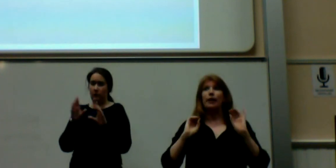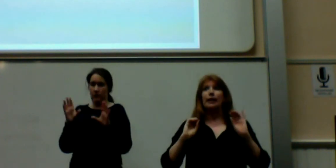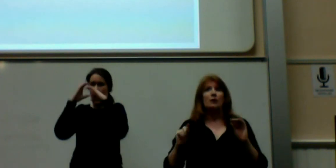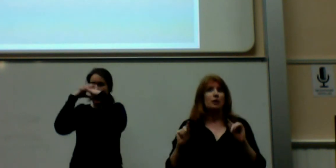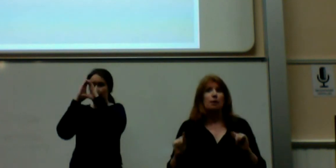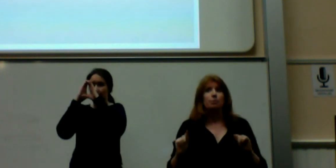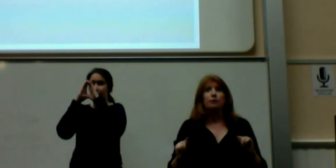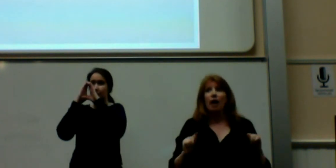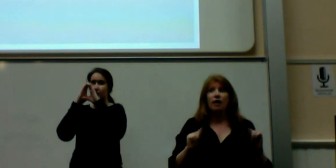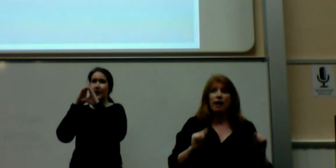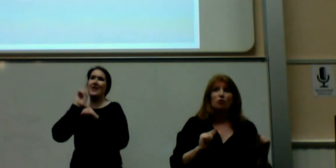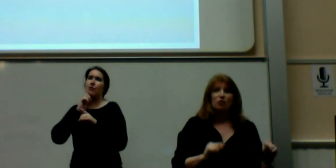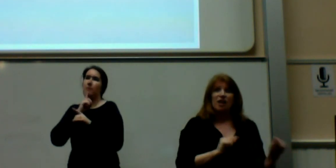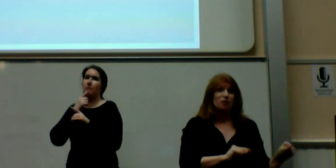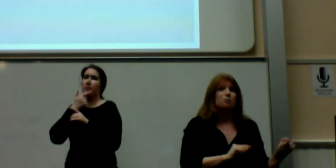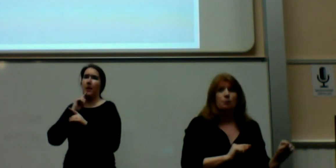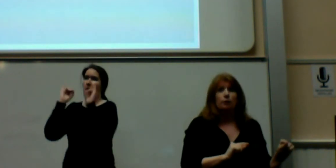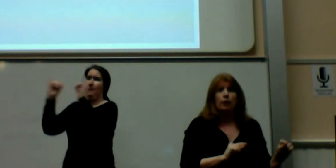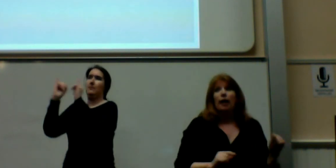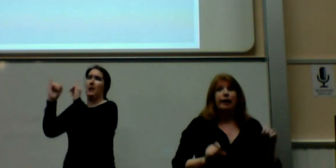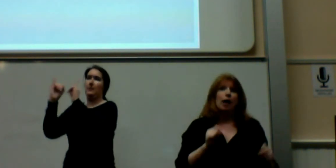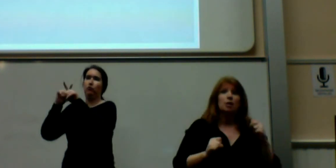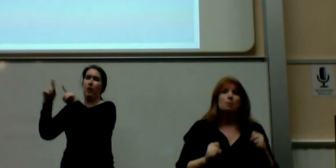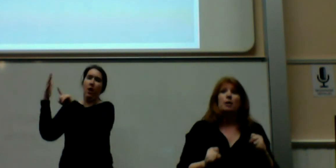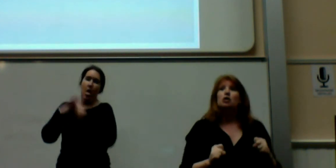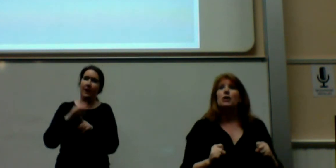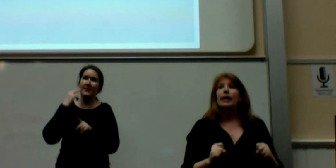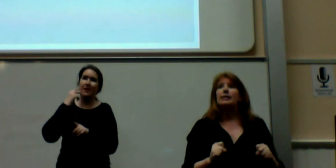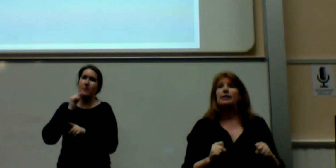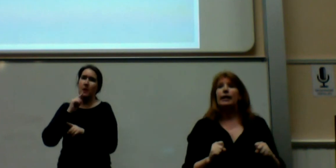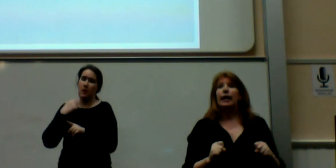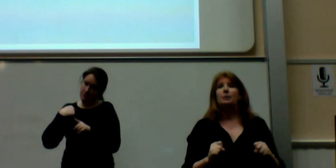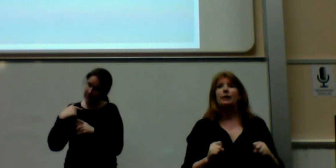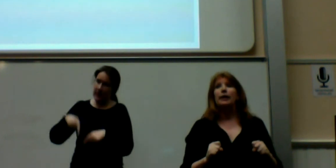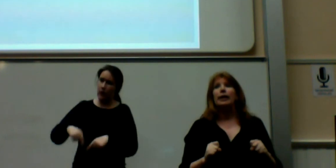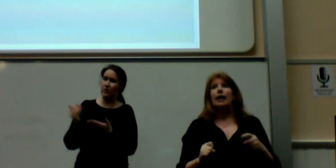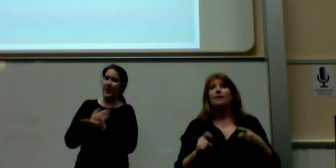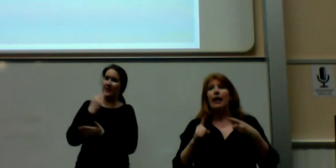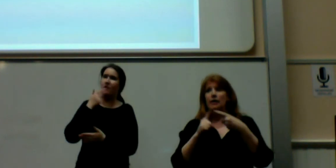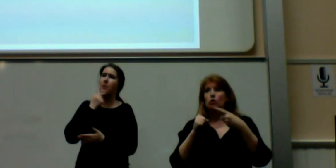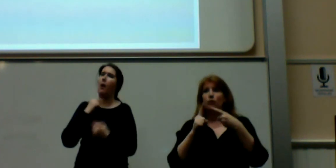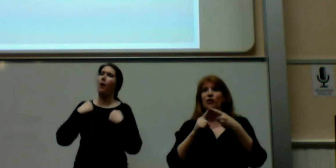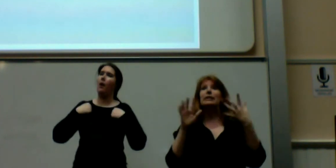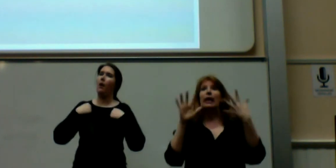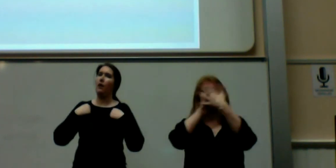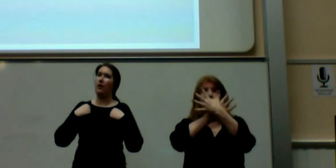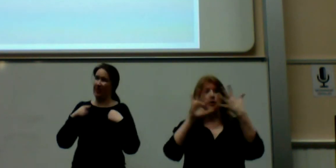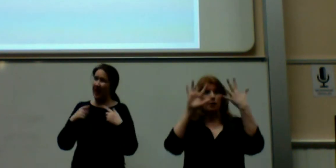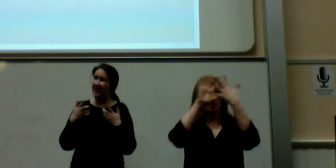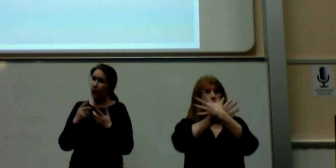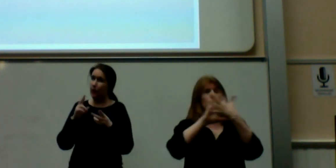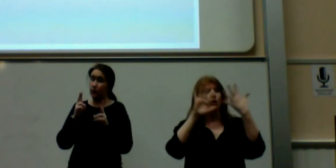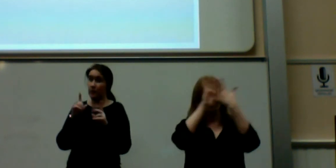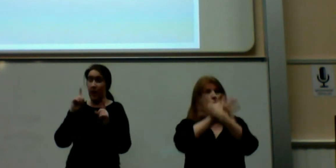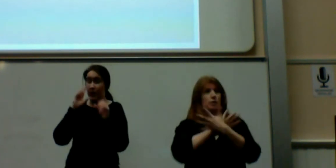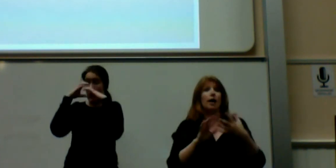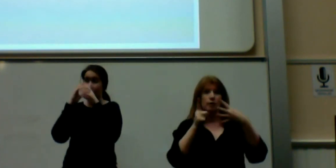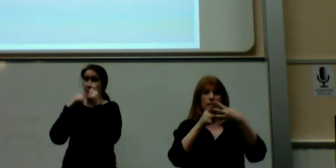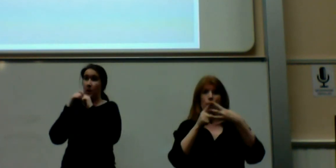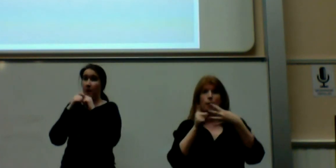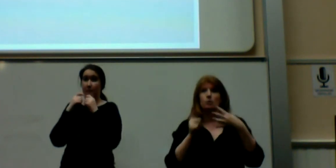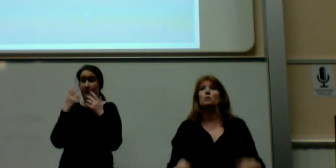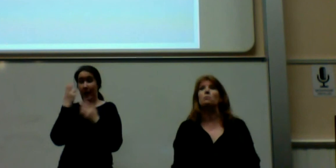of hearing people have got it out for deaf people, and I'm going to make sure that doesn't happen. And that sort of cloudedness can